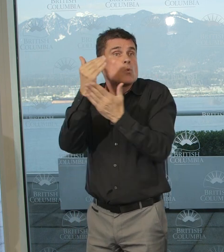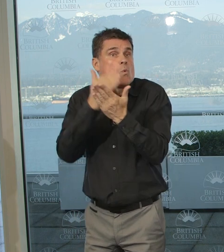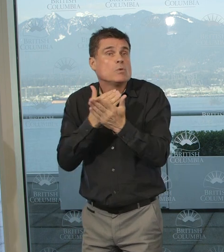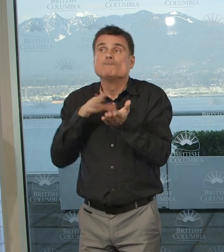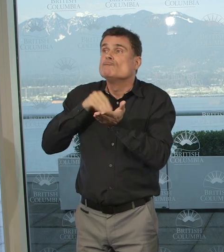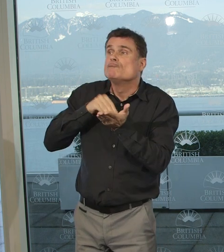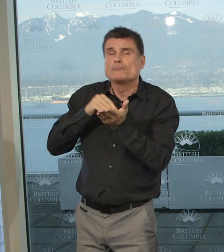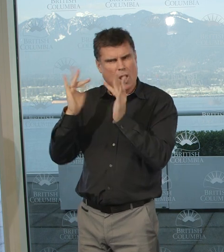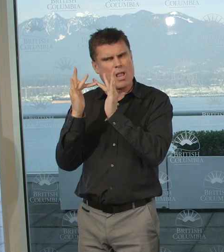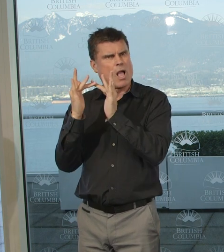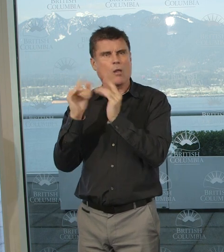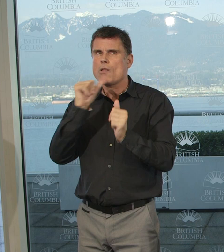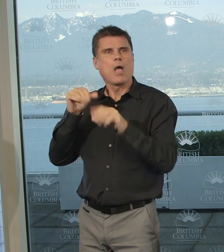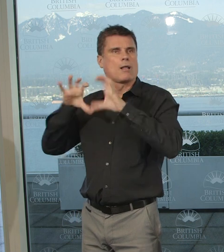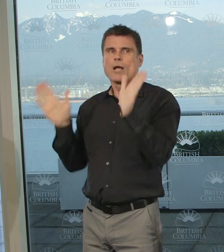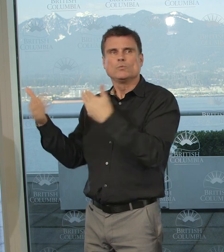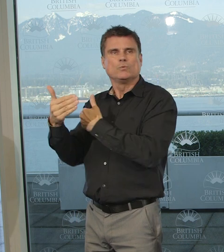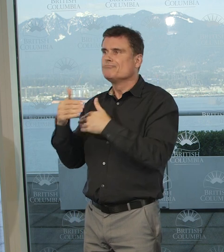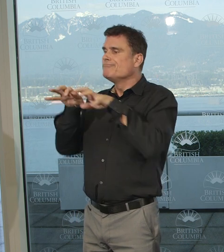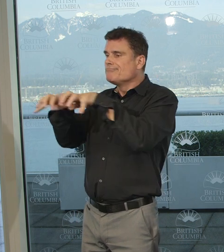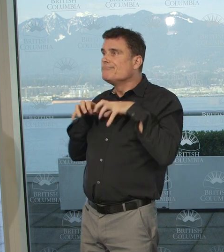that are putting information online, putting